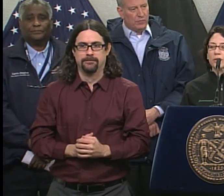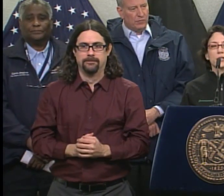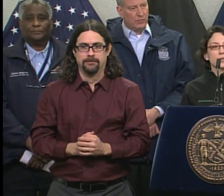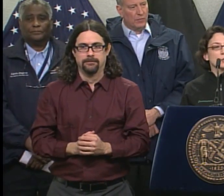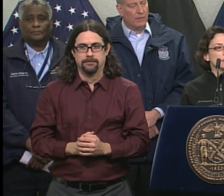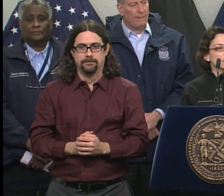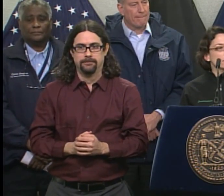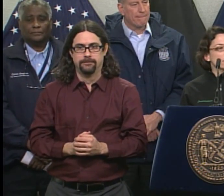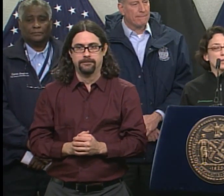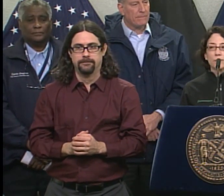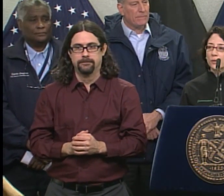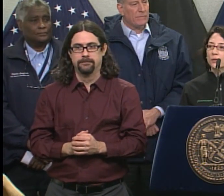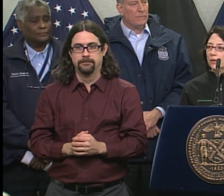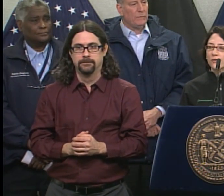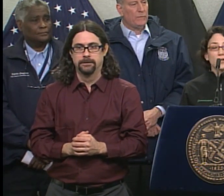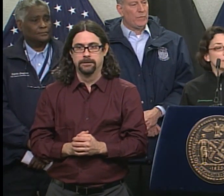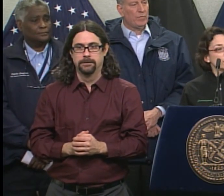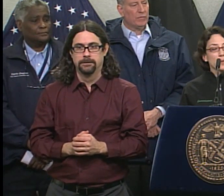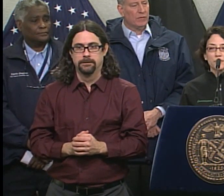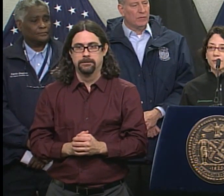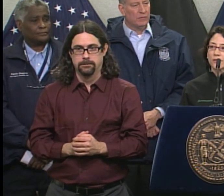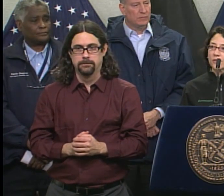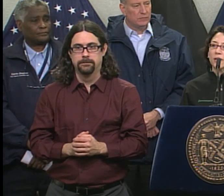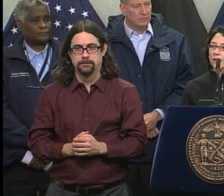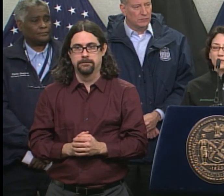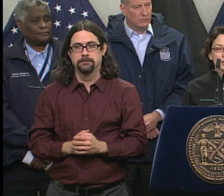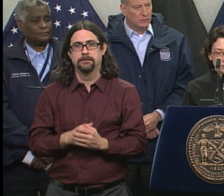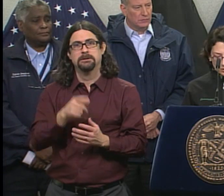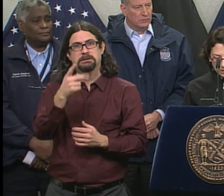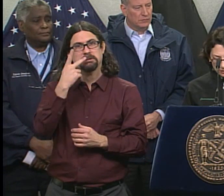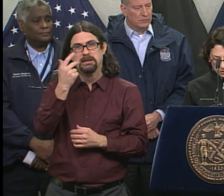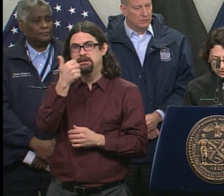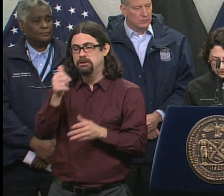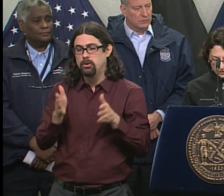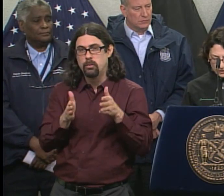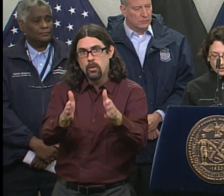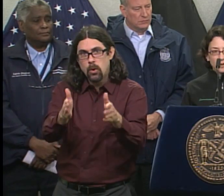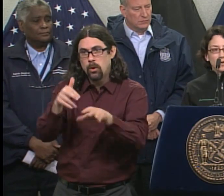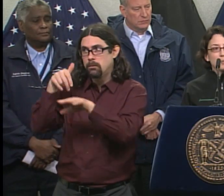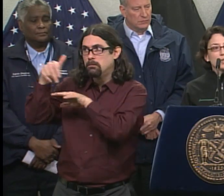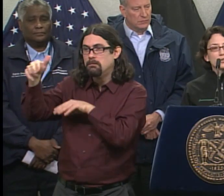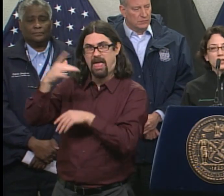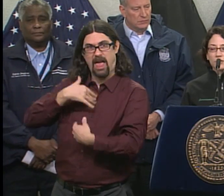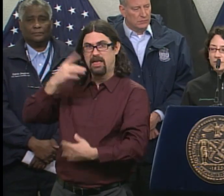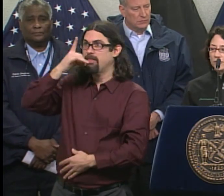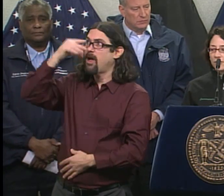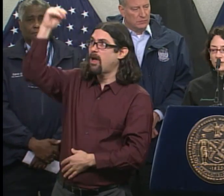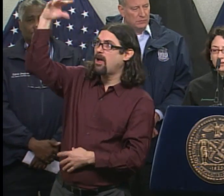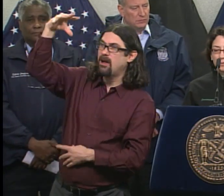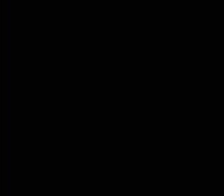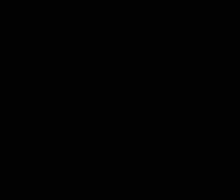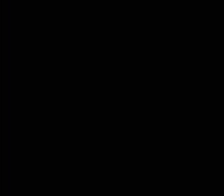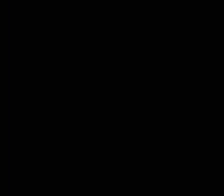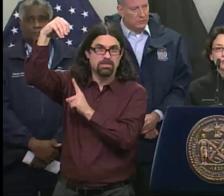and I particularly want to praise the men and women who run the ferry, who kept service running all night long. Bus shelters, as the commissioner mentioned,